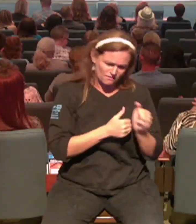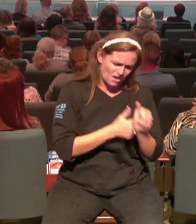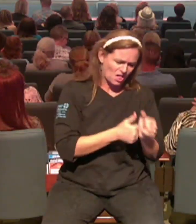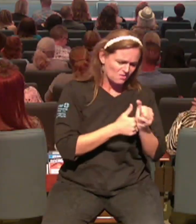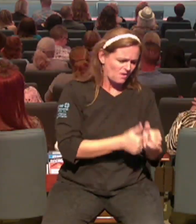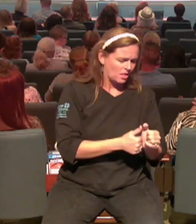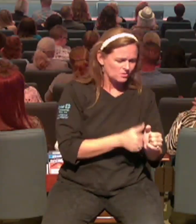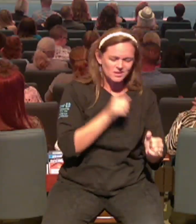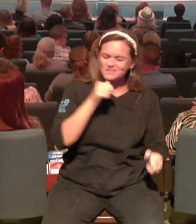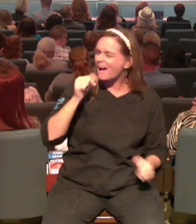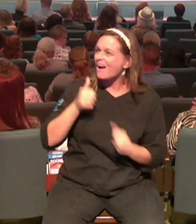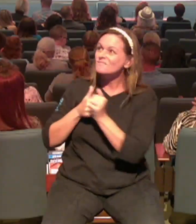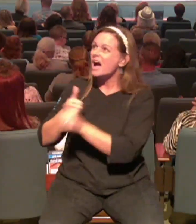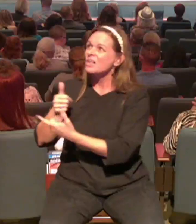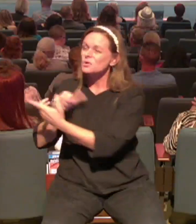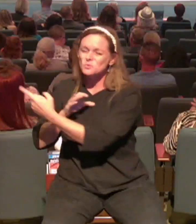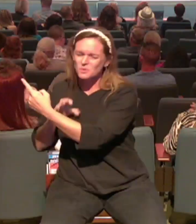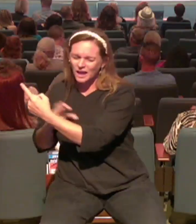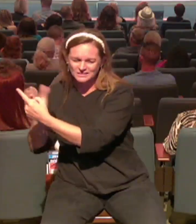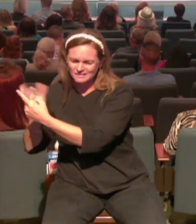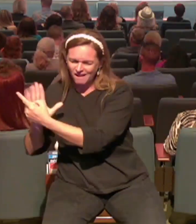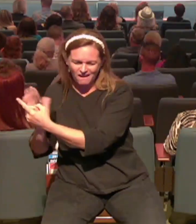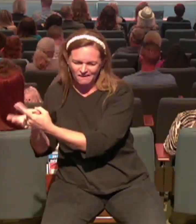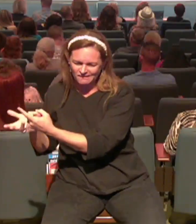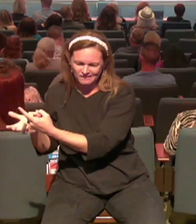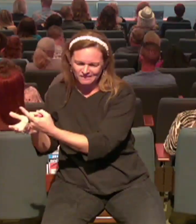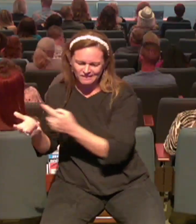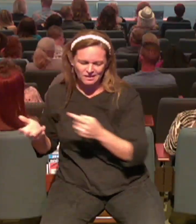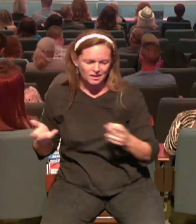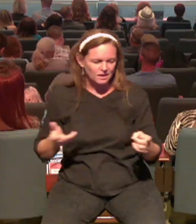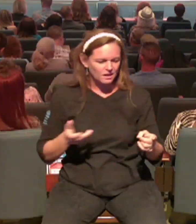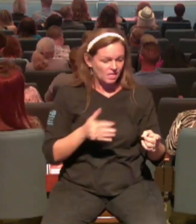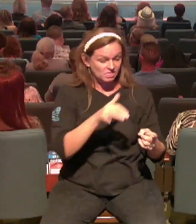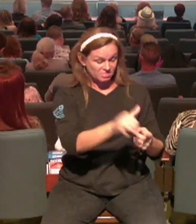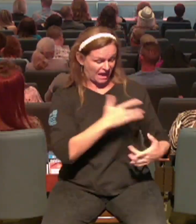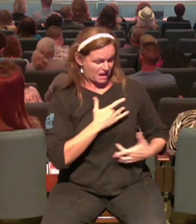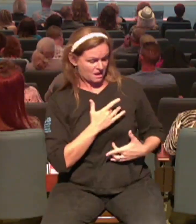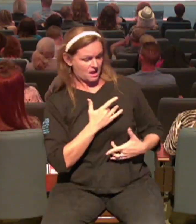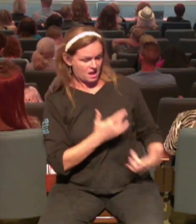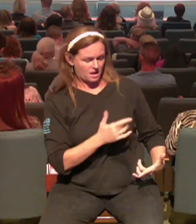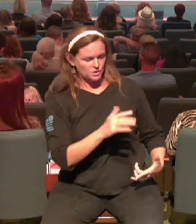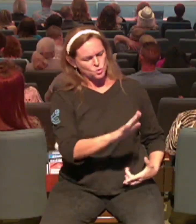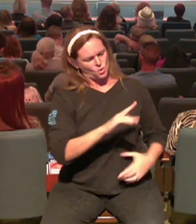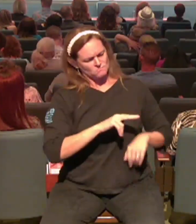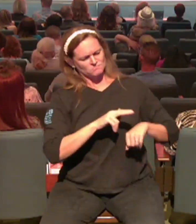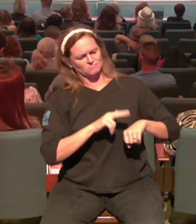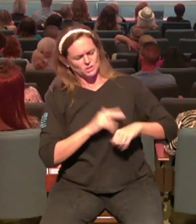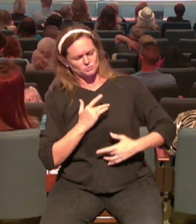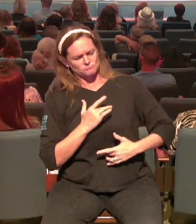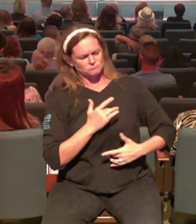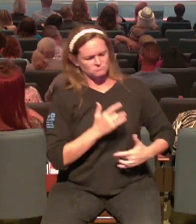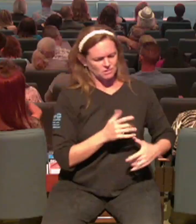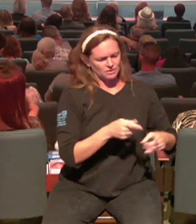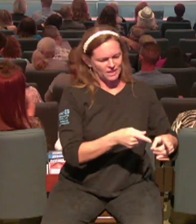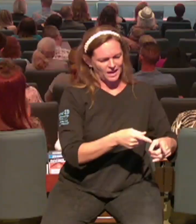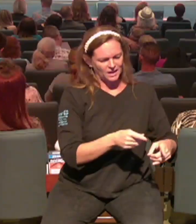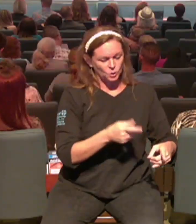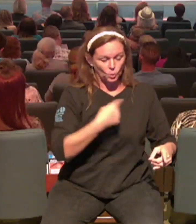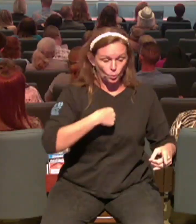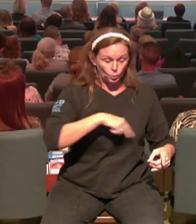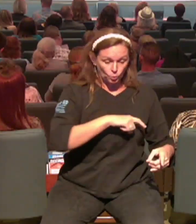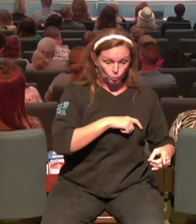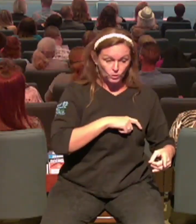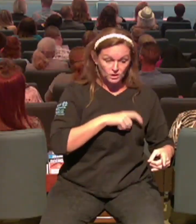corrupt desires and thoughts wanted us to do. So because of that nature, because that was inside of us, we deserved